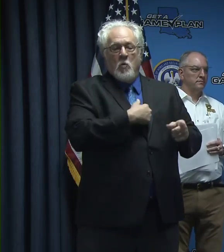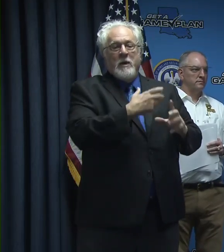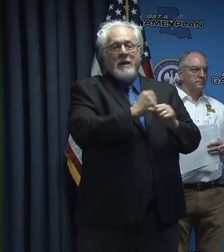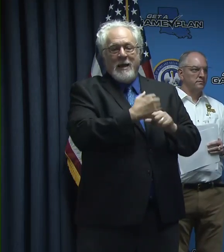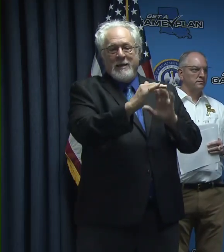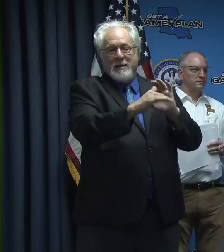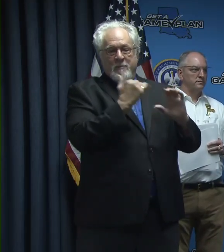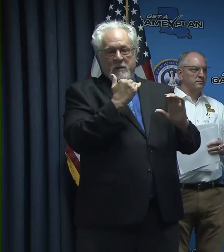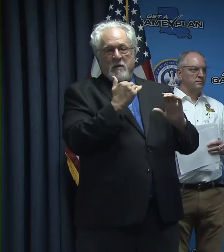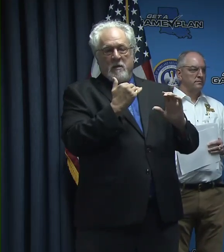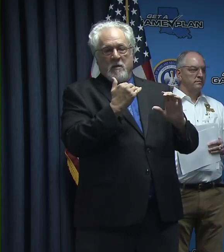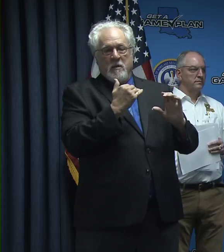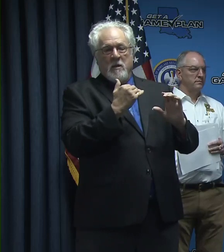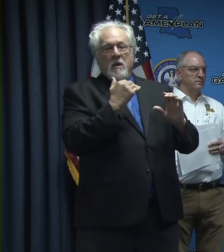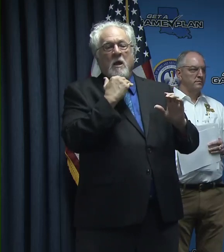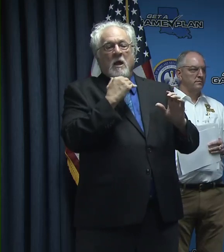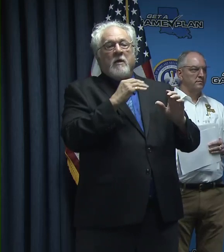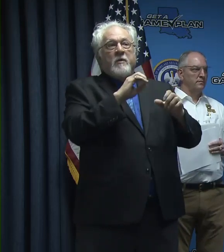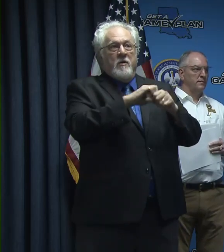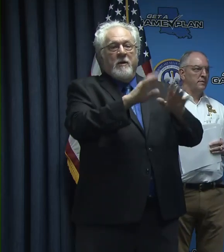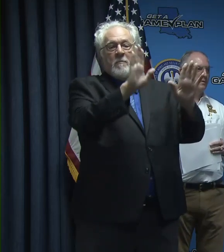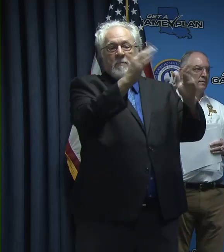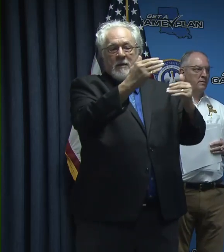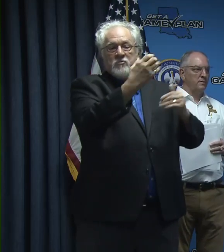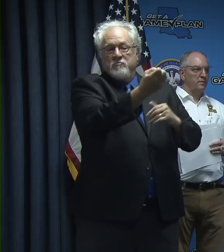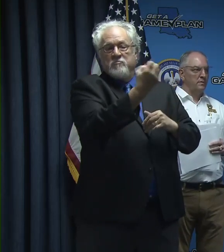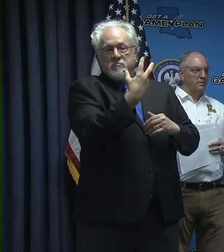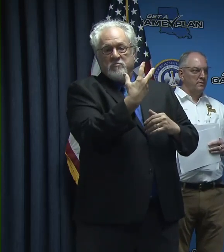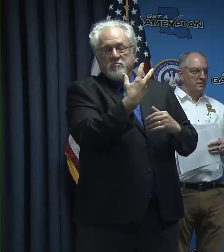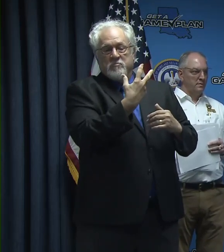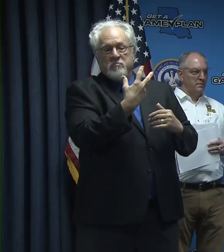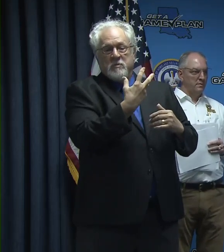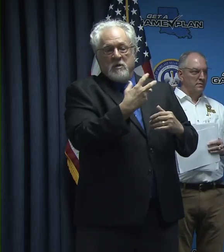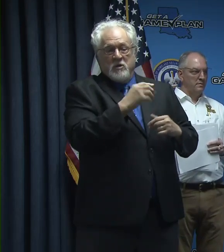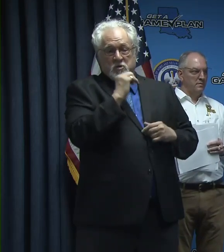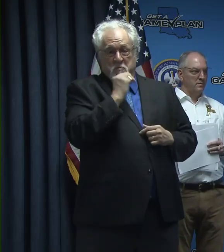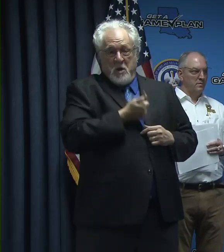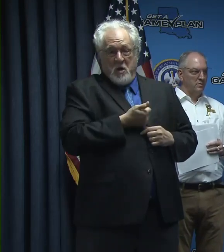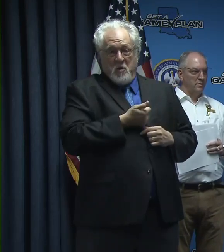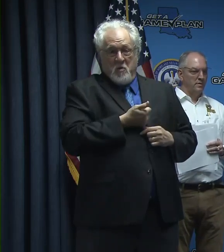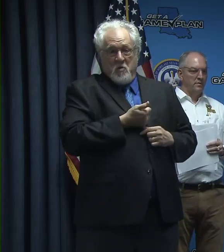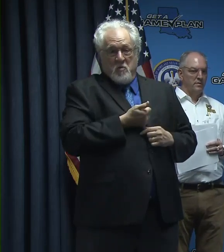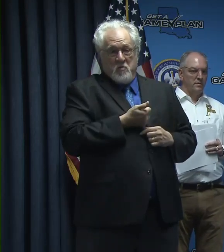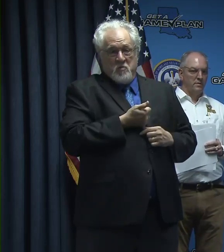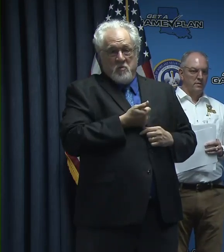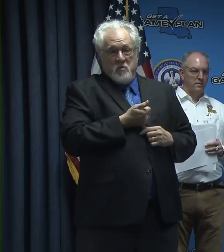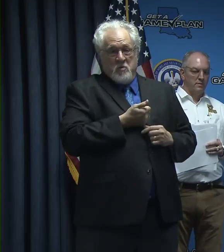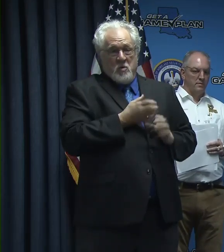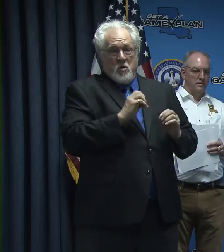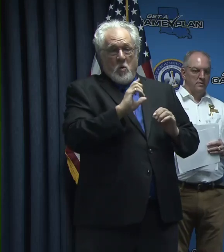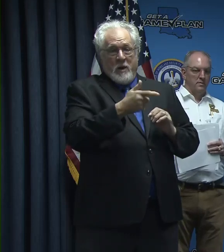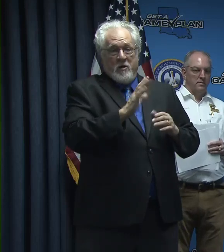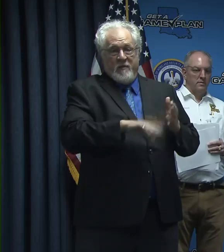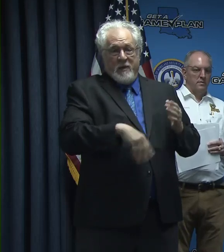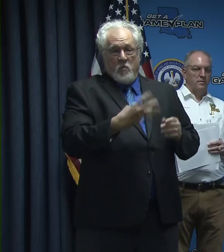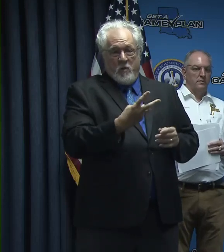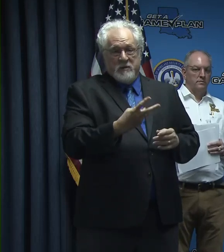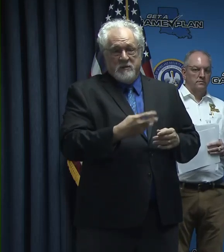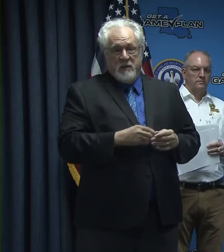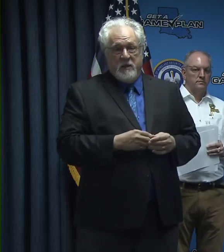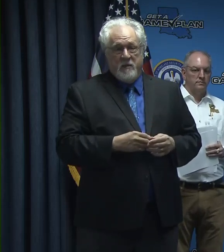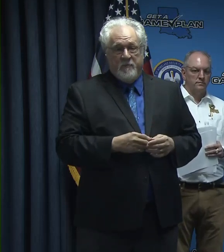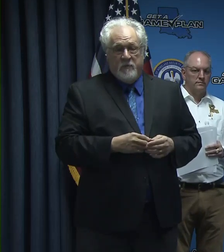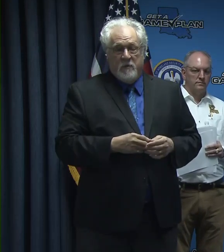email today that are being packaged and should be here by tomorrow, no later than Wednesday, is what we've been